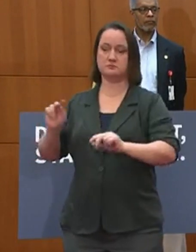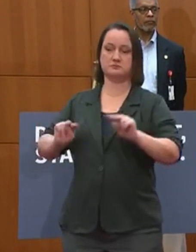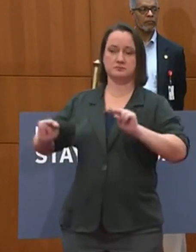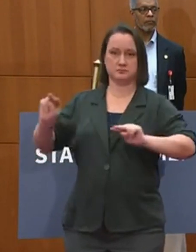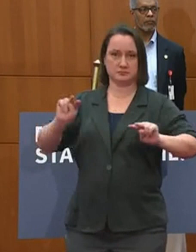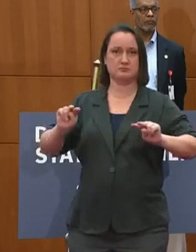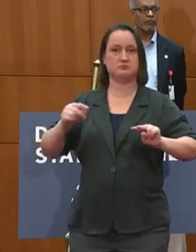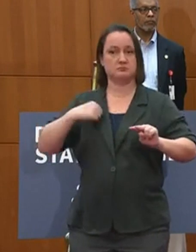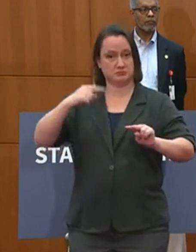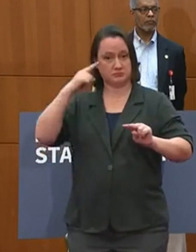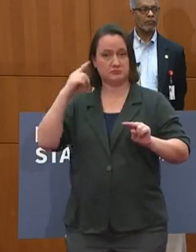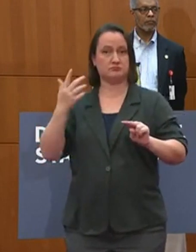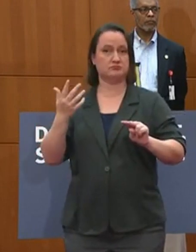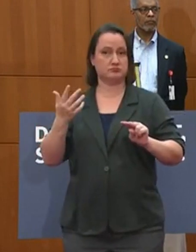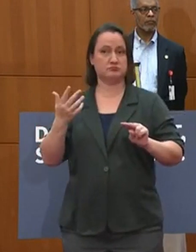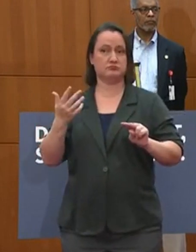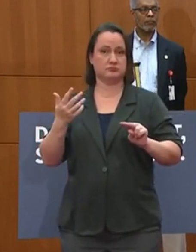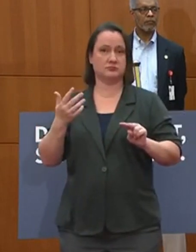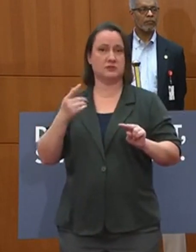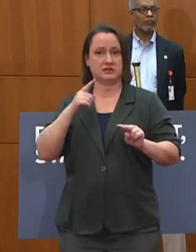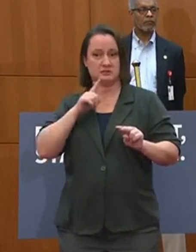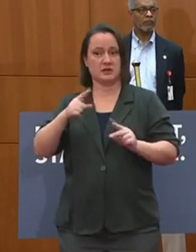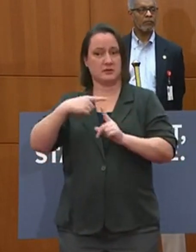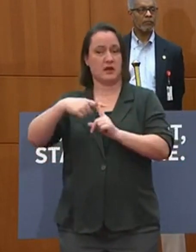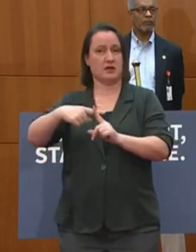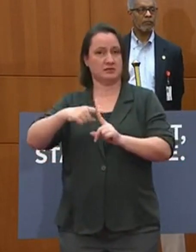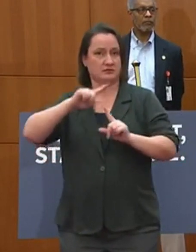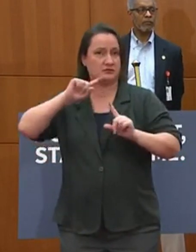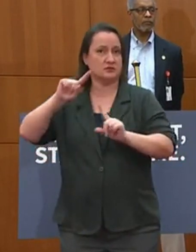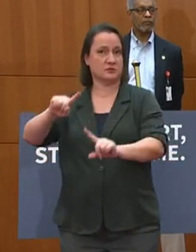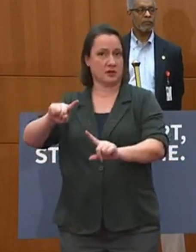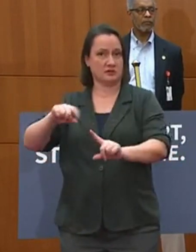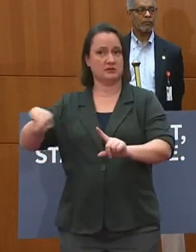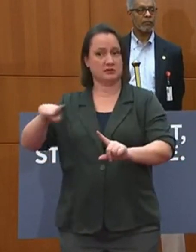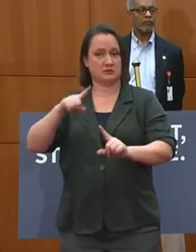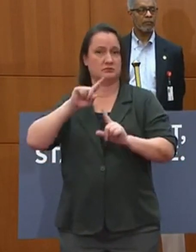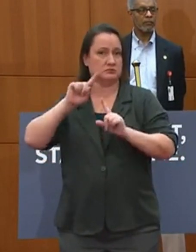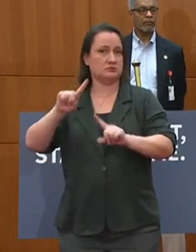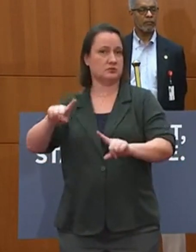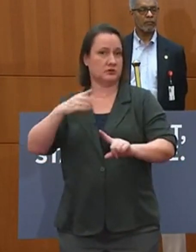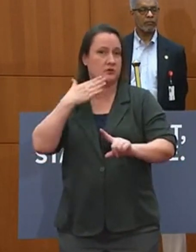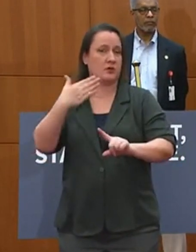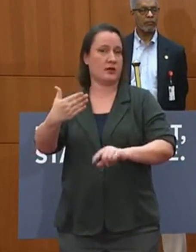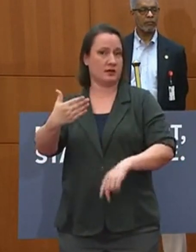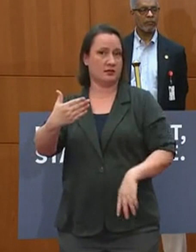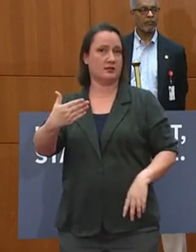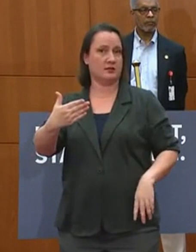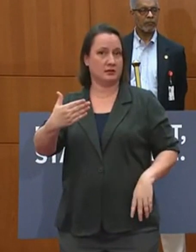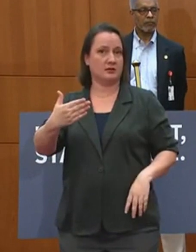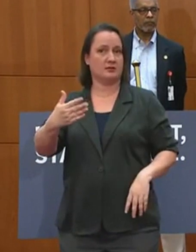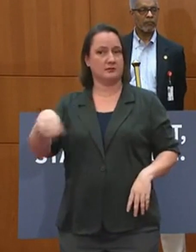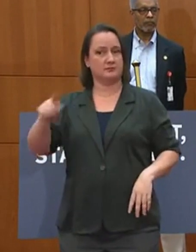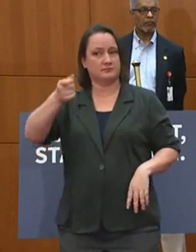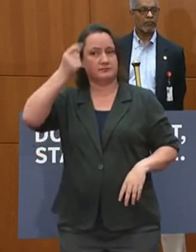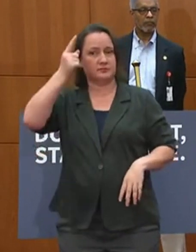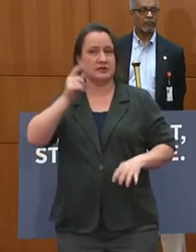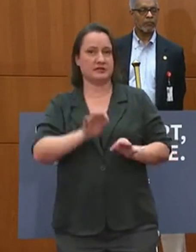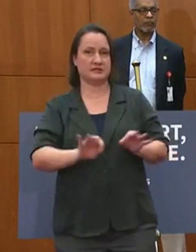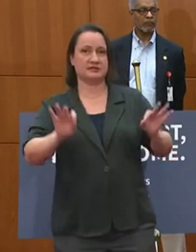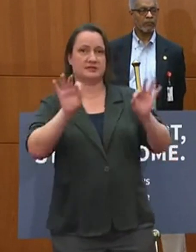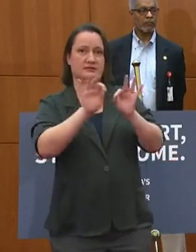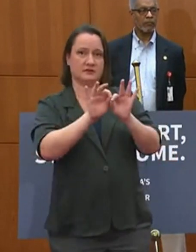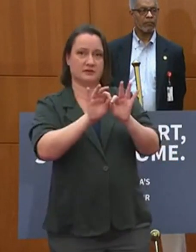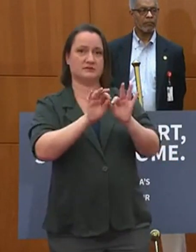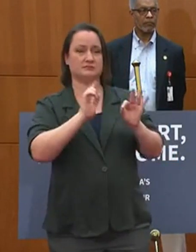and I think it has actually been a very positive response. They're responding very, very well and understand the significance and